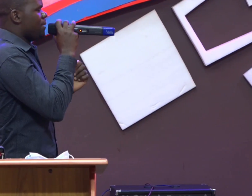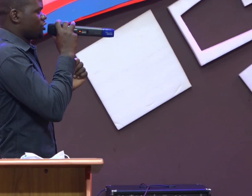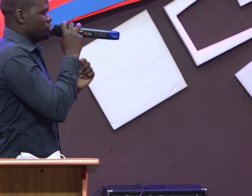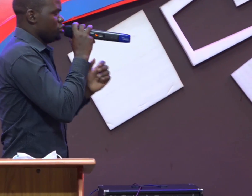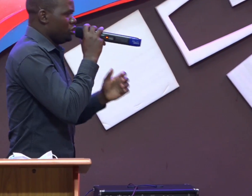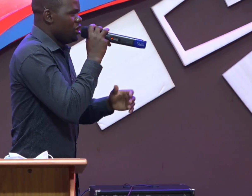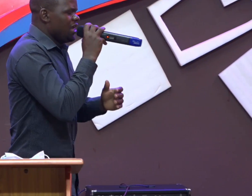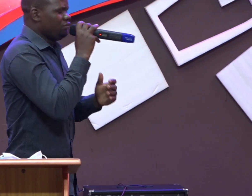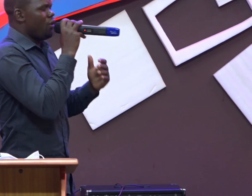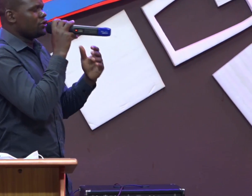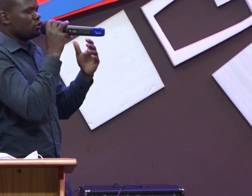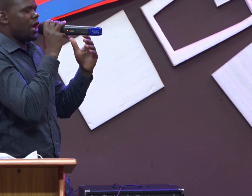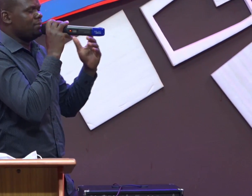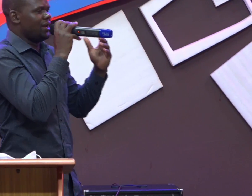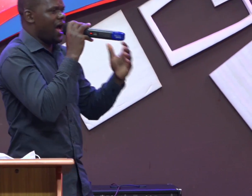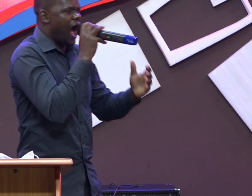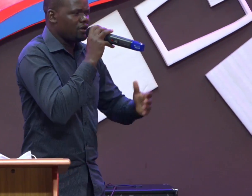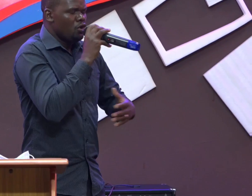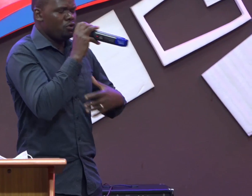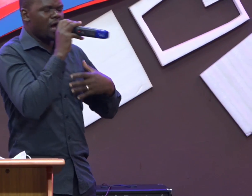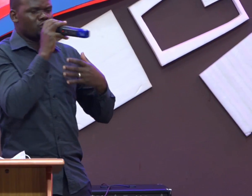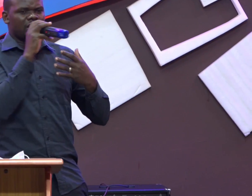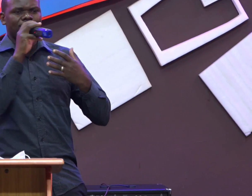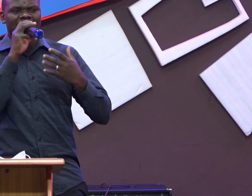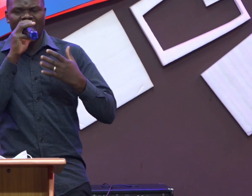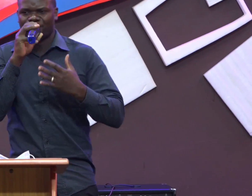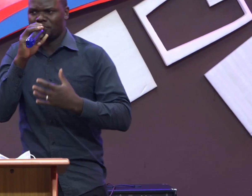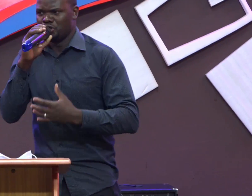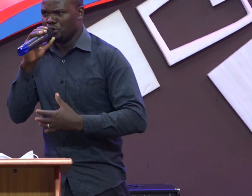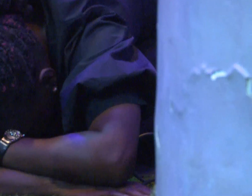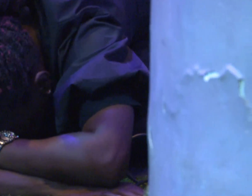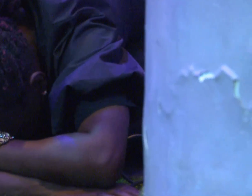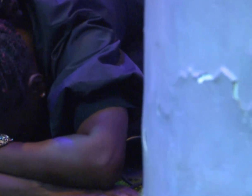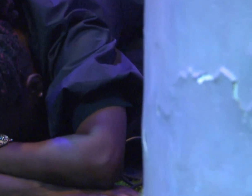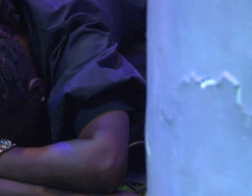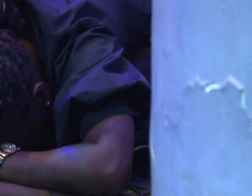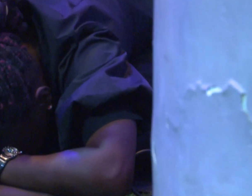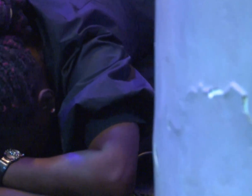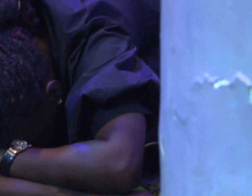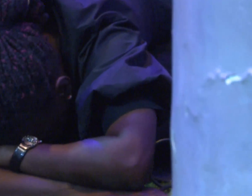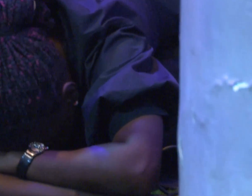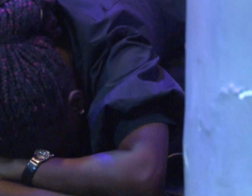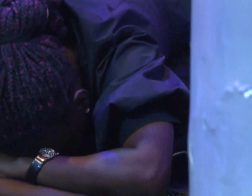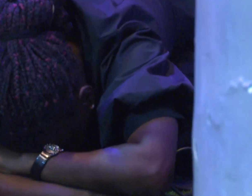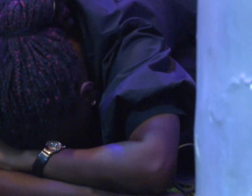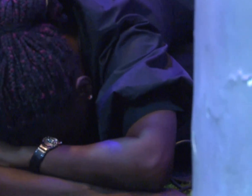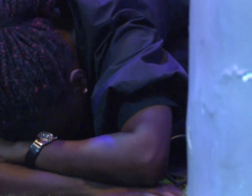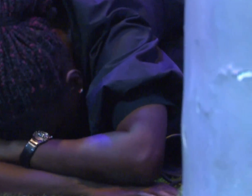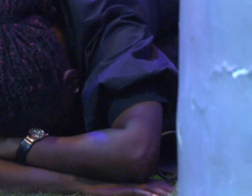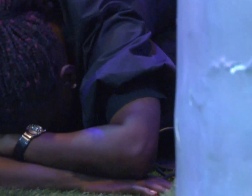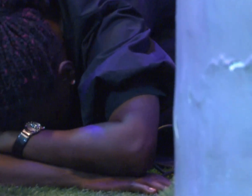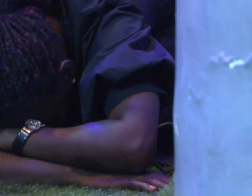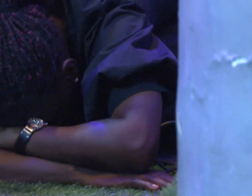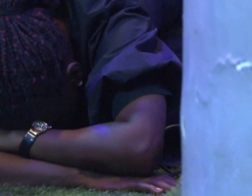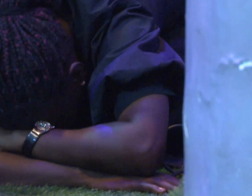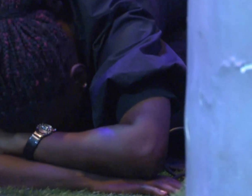also get back to you, that we want to tap the light. We want to tap the light from you. We want to walk by your light. We want to walk by